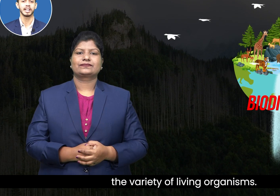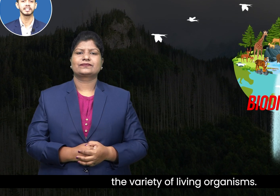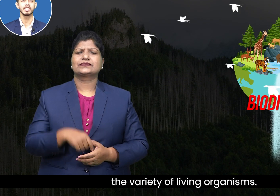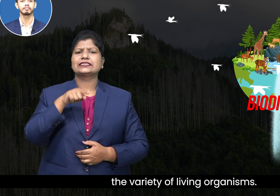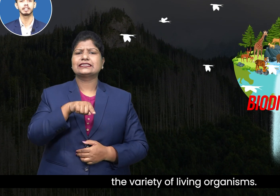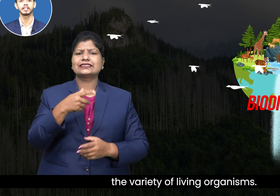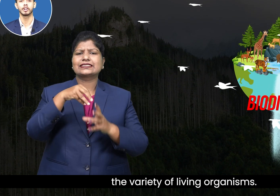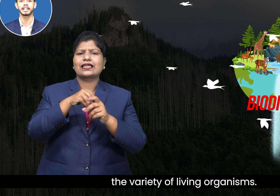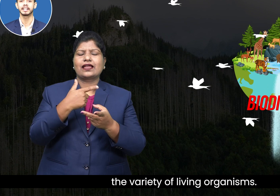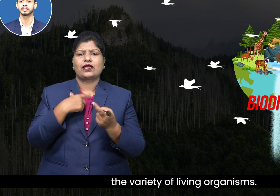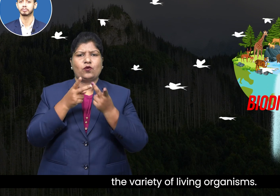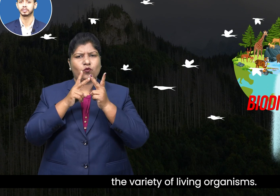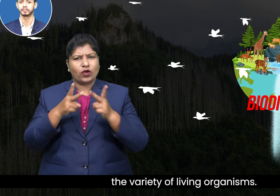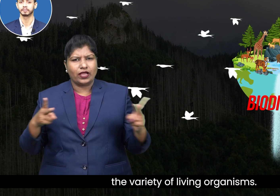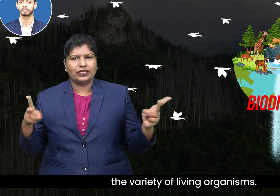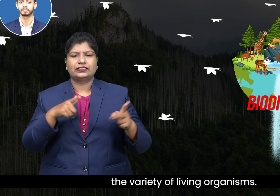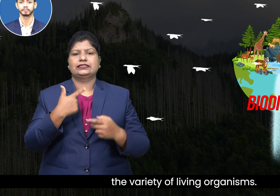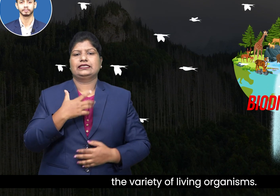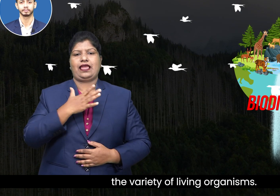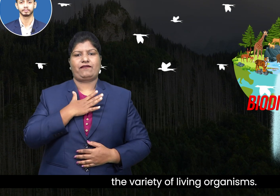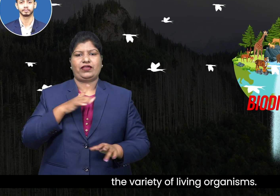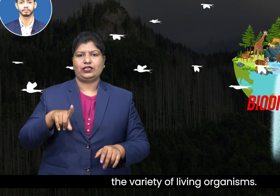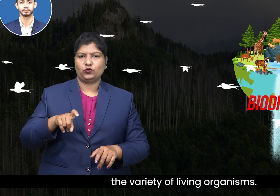The variety of living organisms.